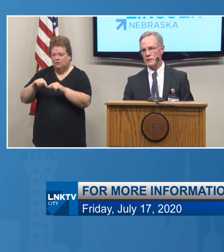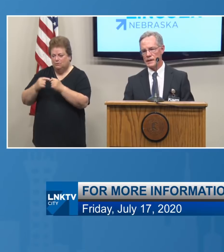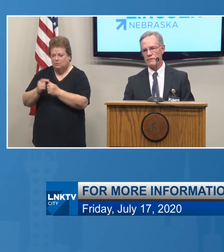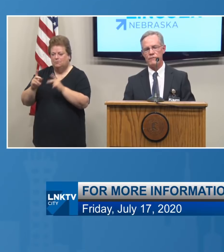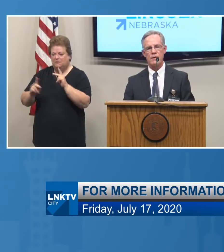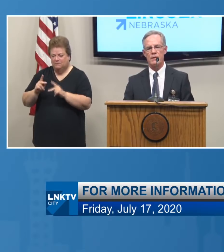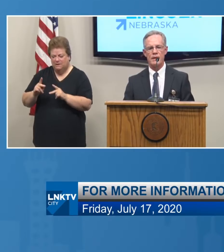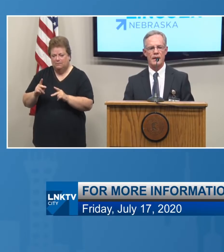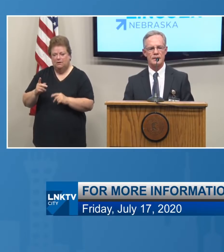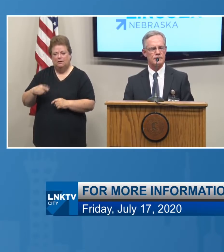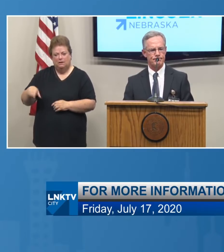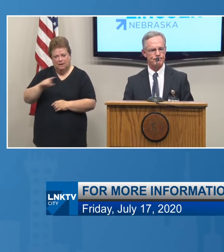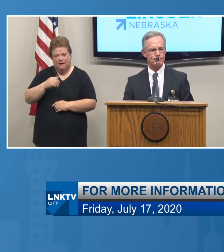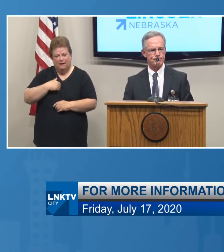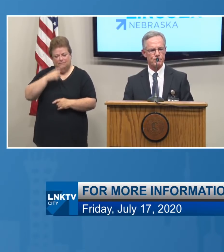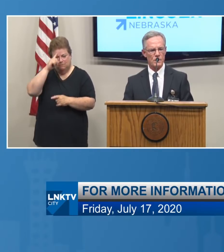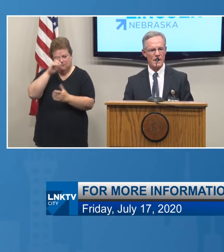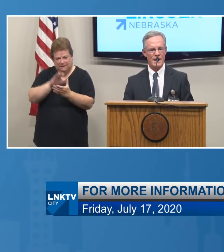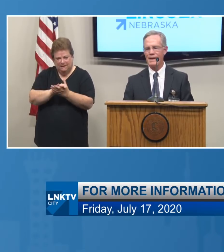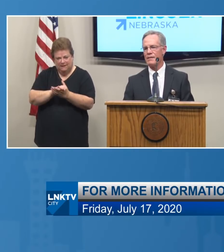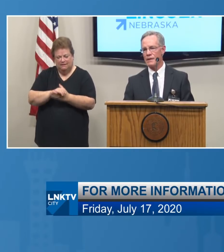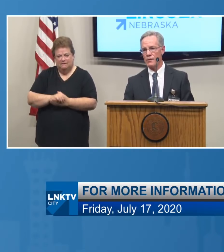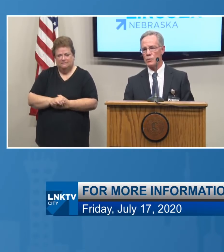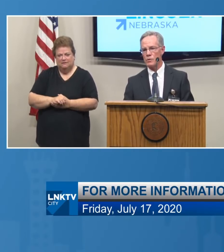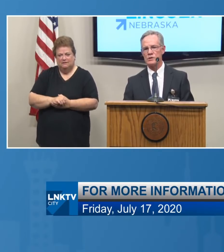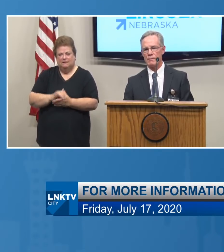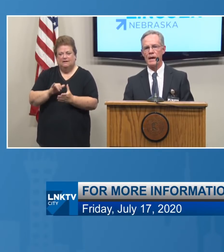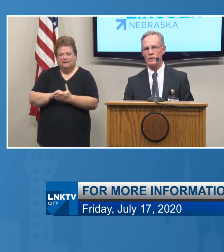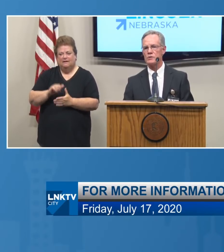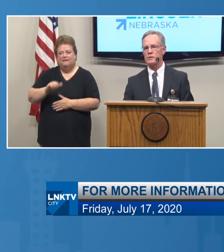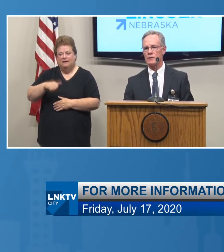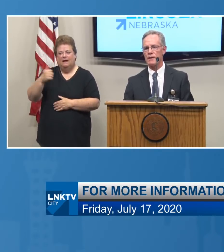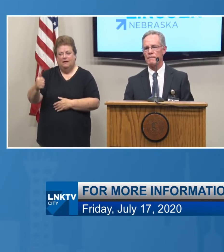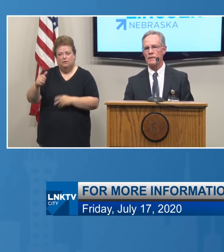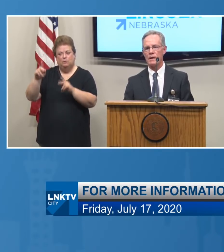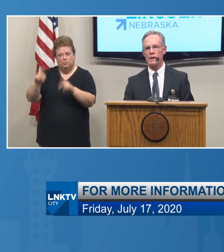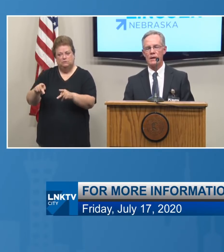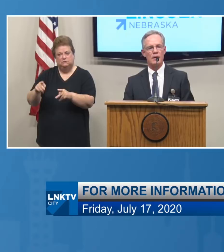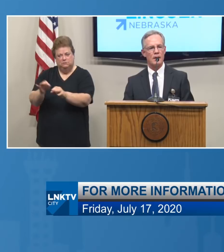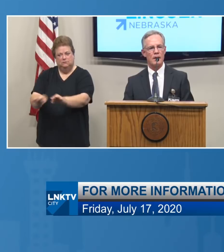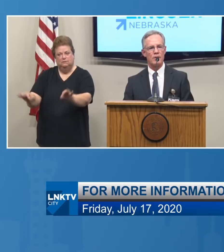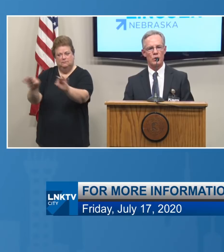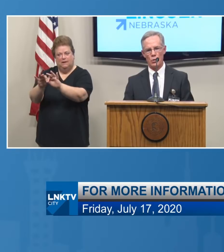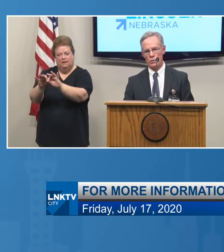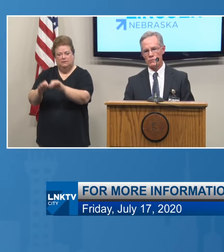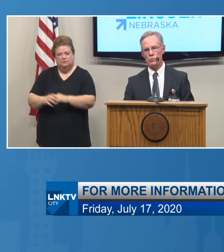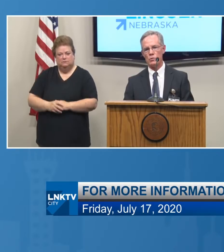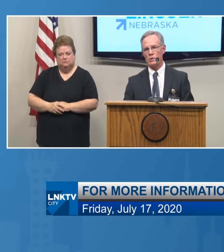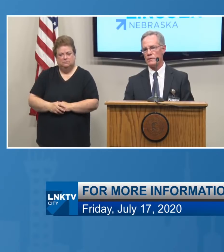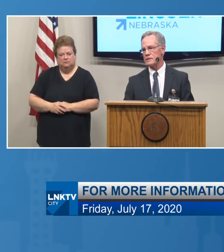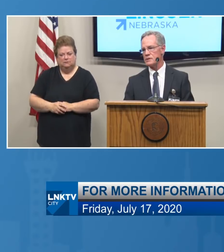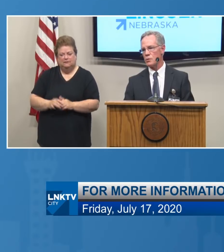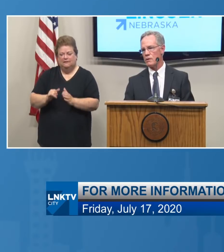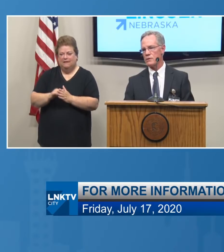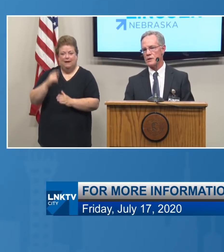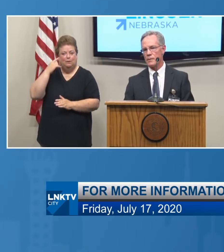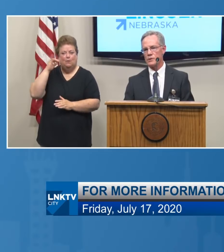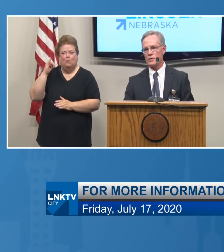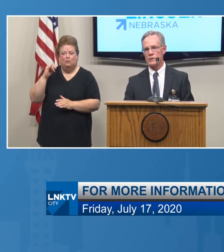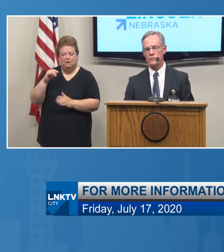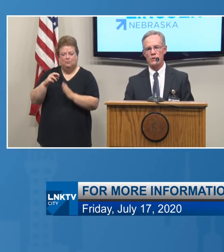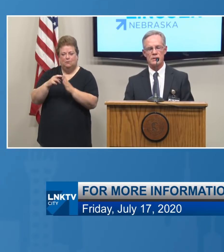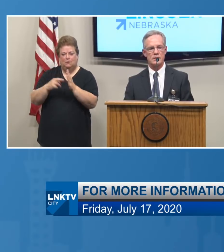has a belief that the other person matters, okay? The golden rule. This is one of